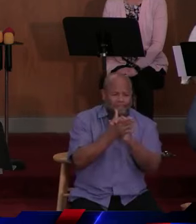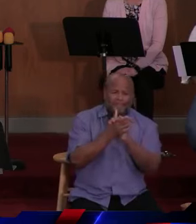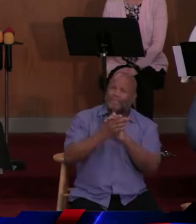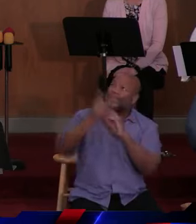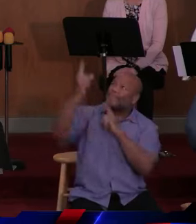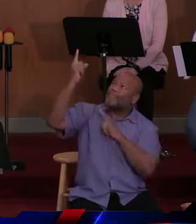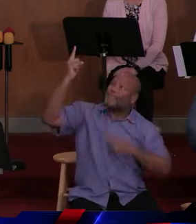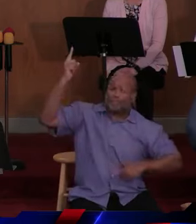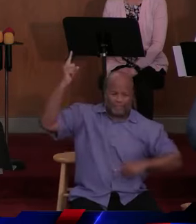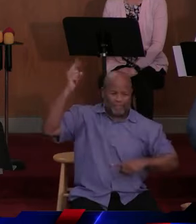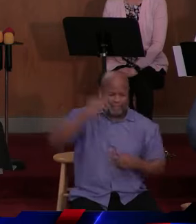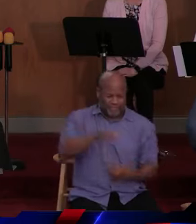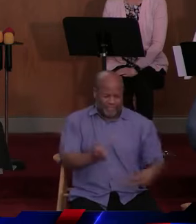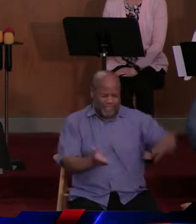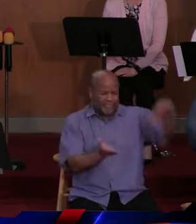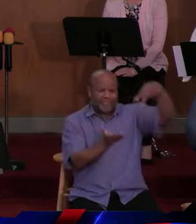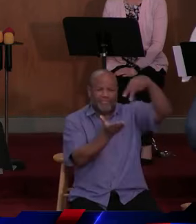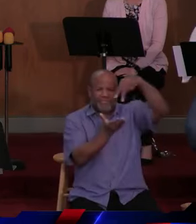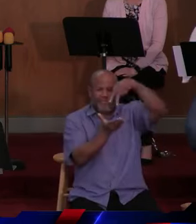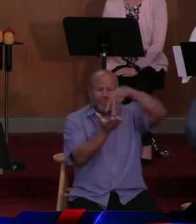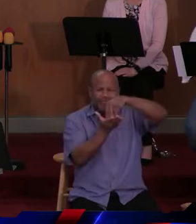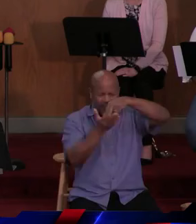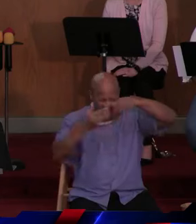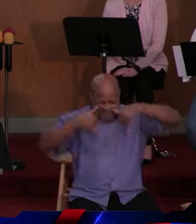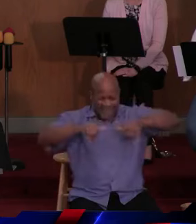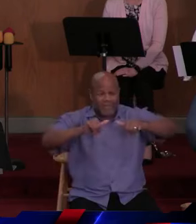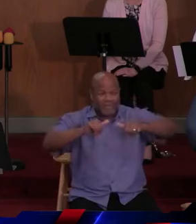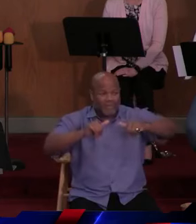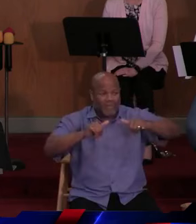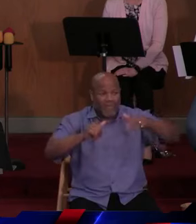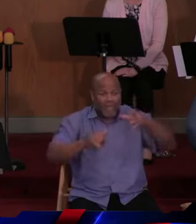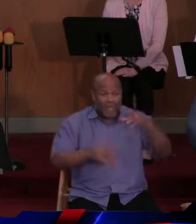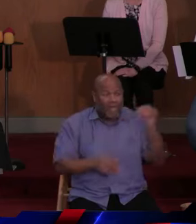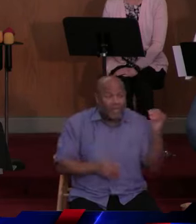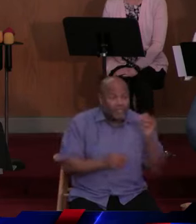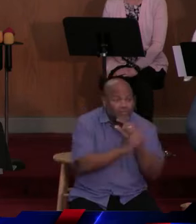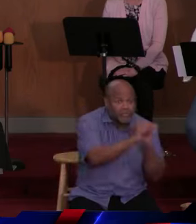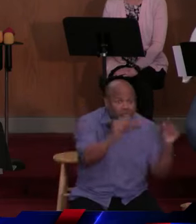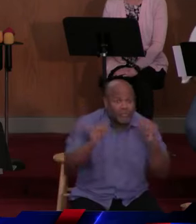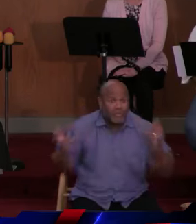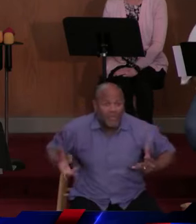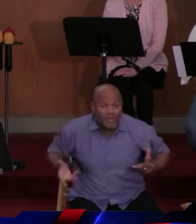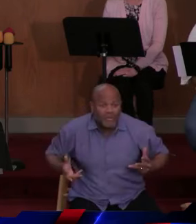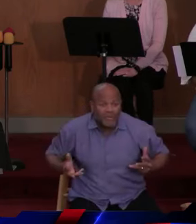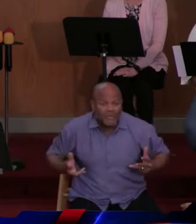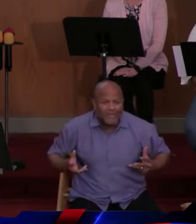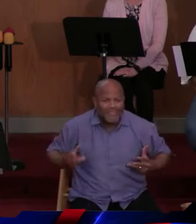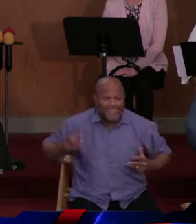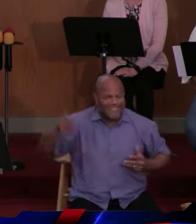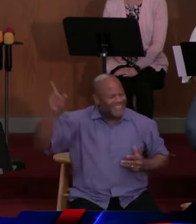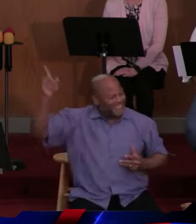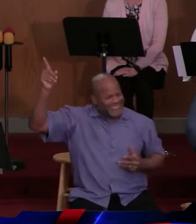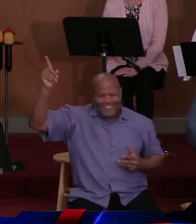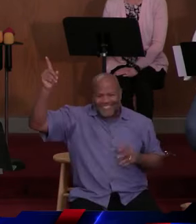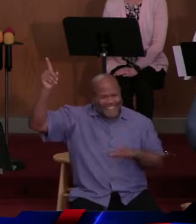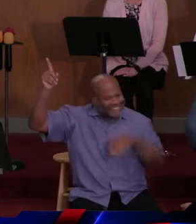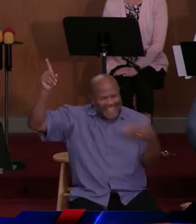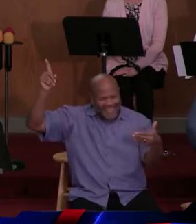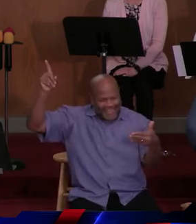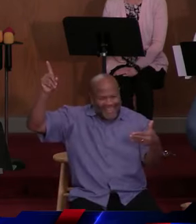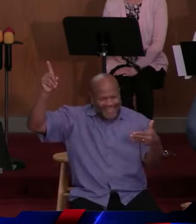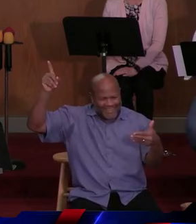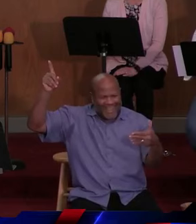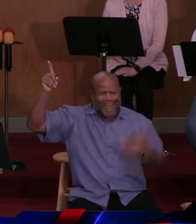Lord is still the answer. And the rumor was, he's not dead, he's still